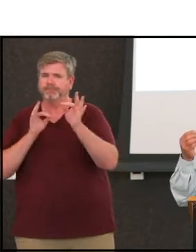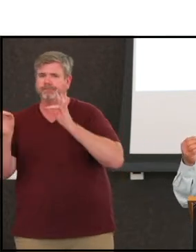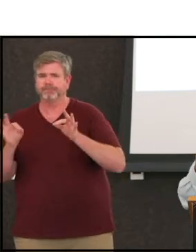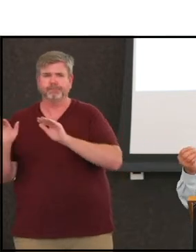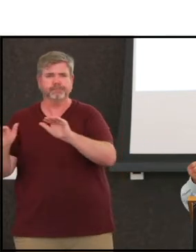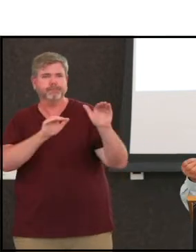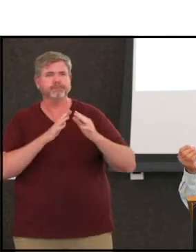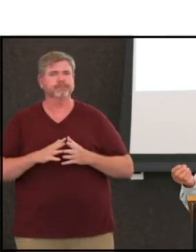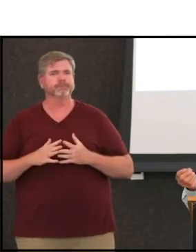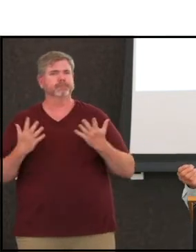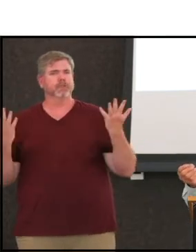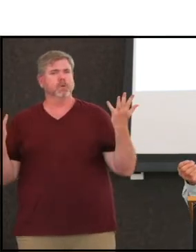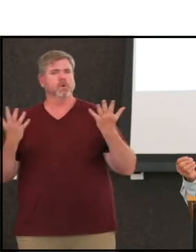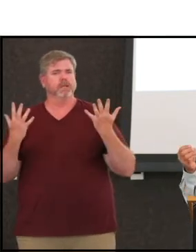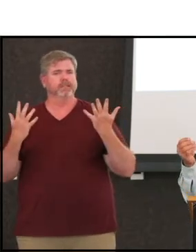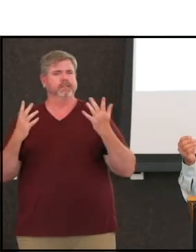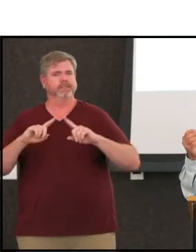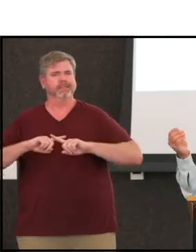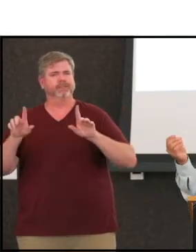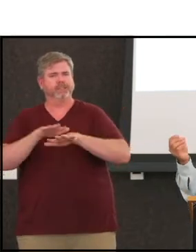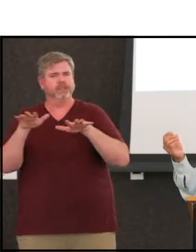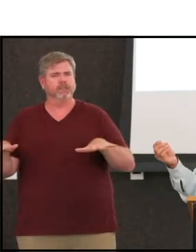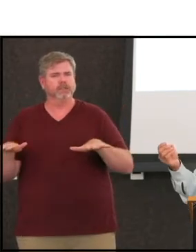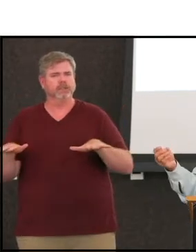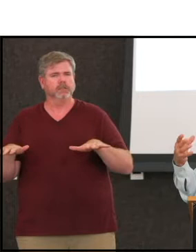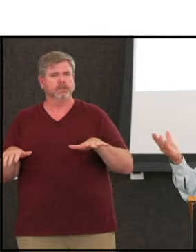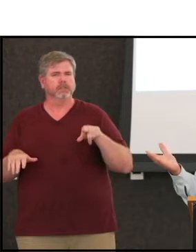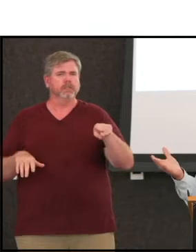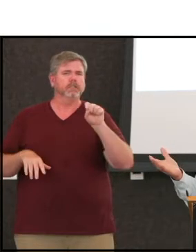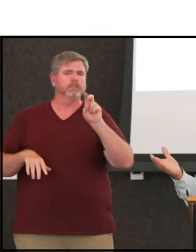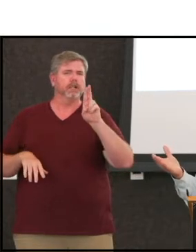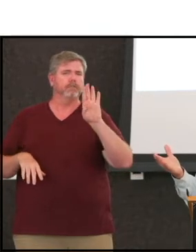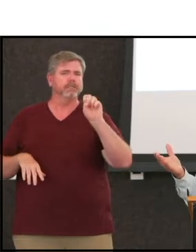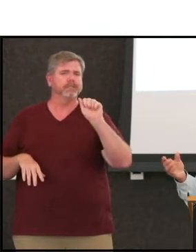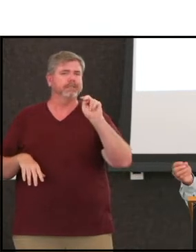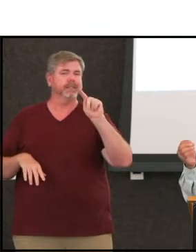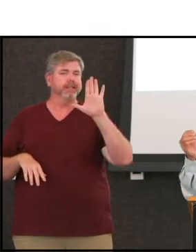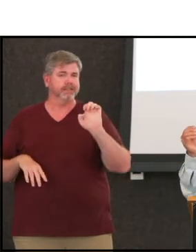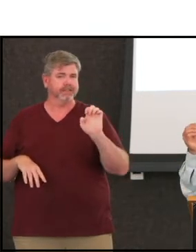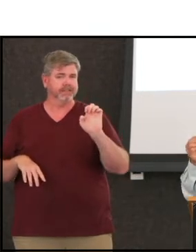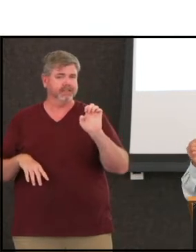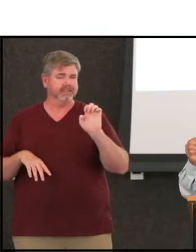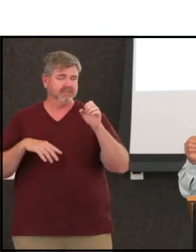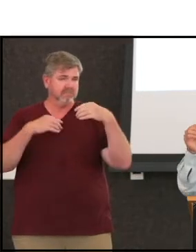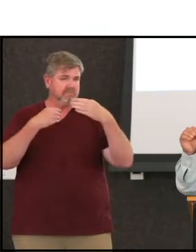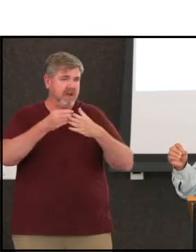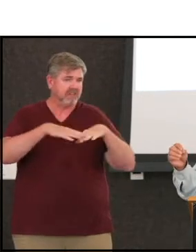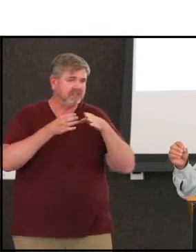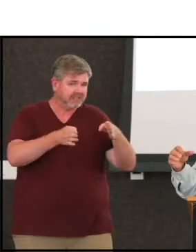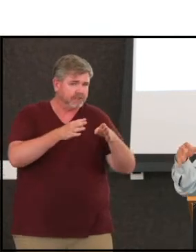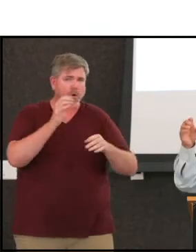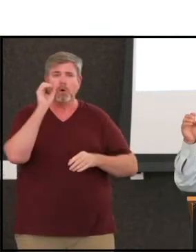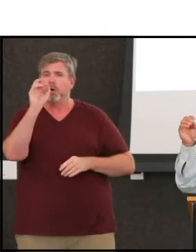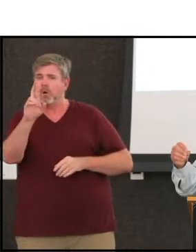between a psychotropic medication and substance use that people buy on the street. Most people use